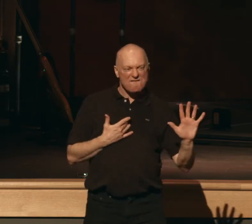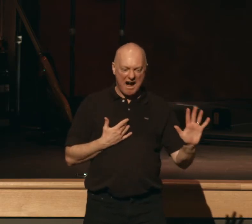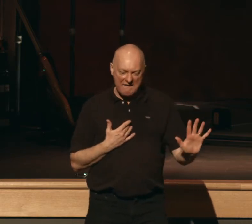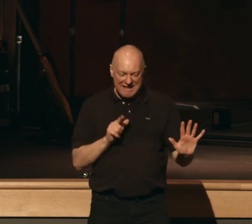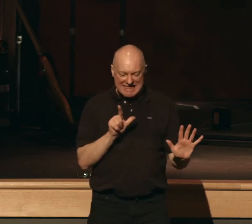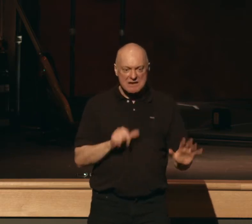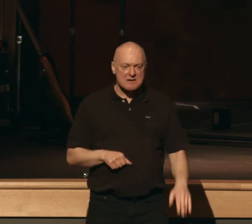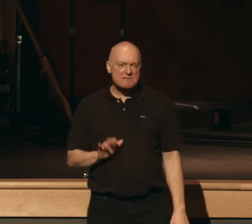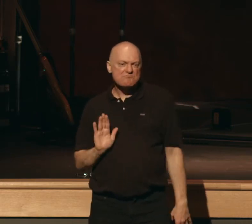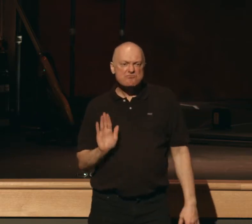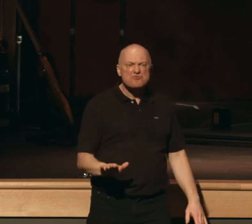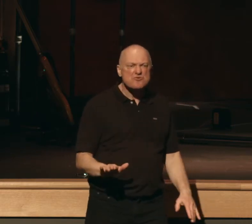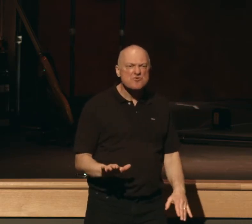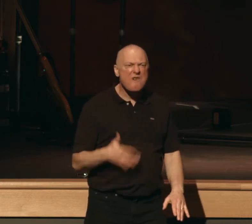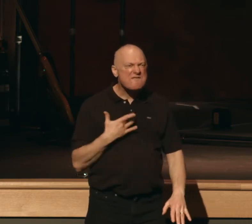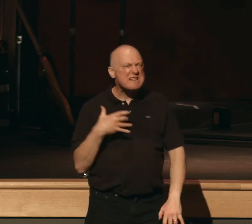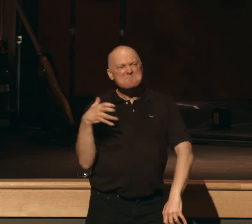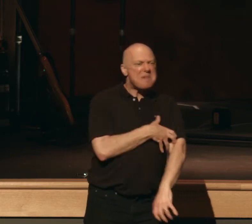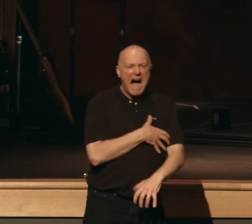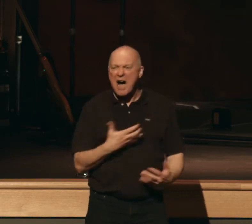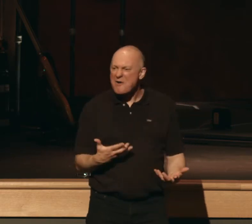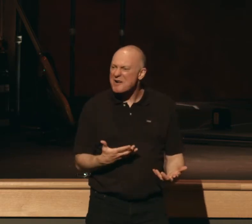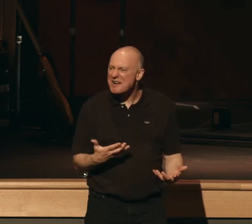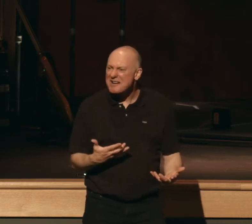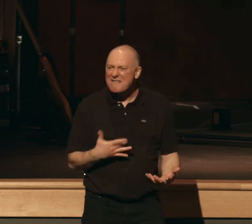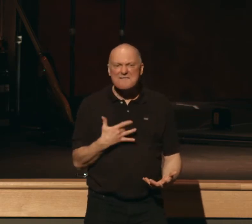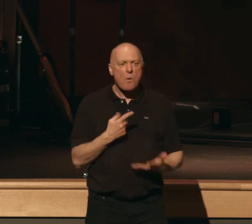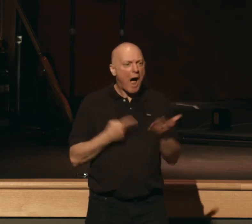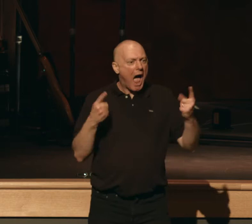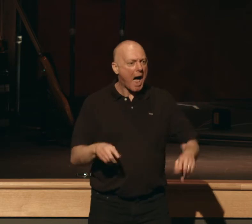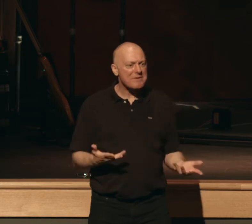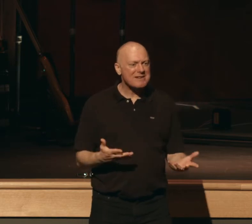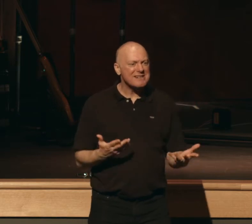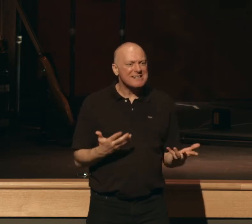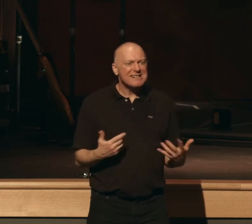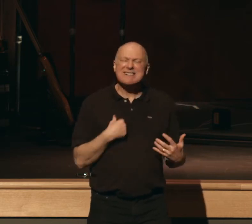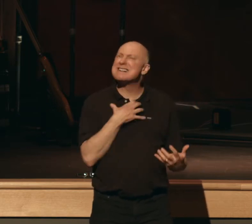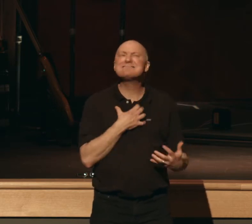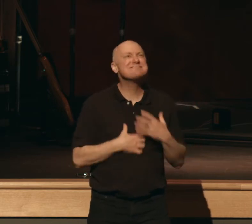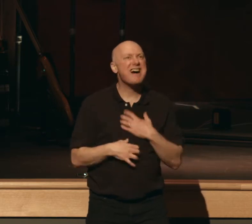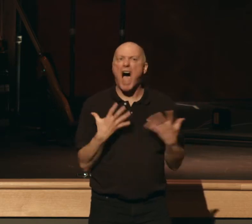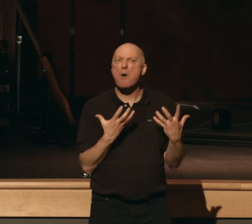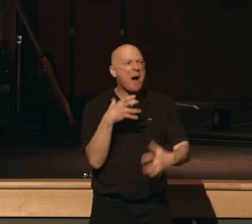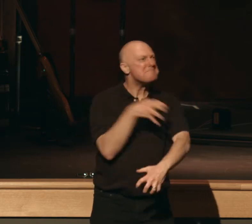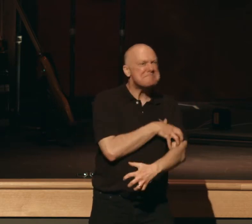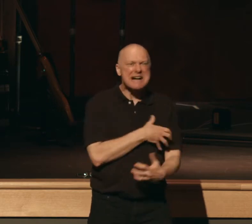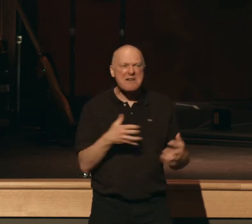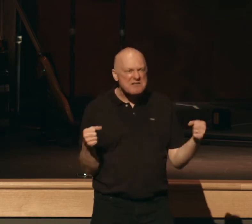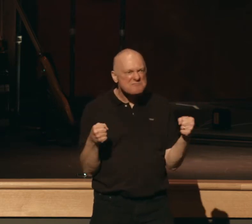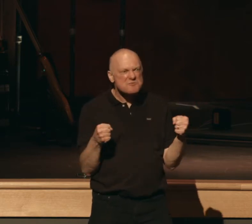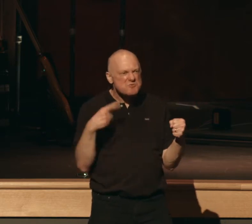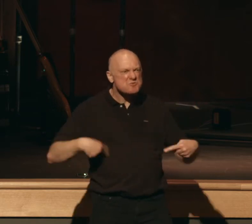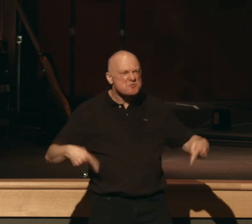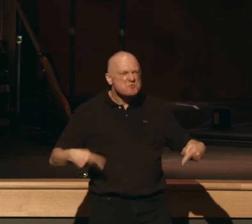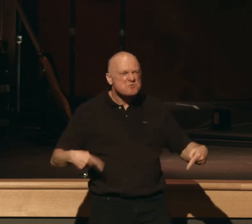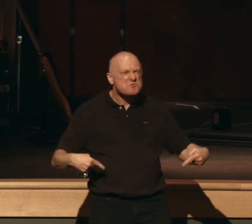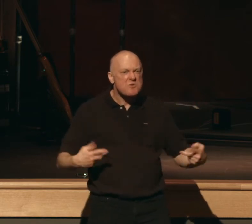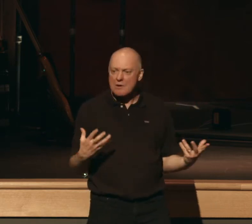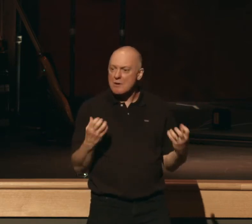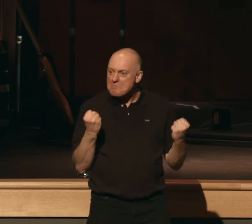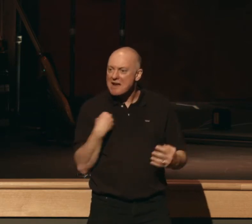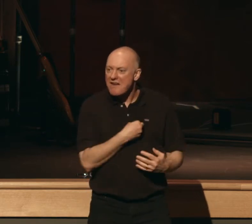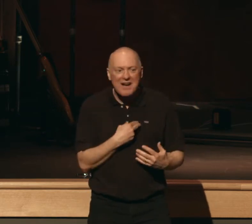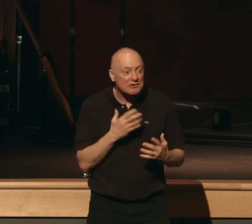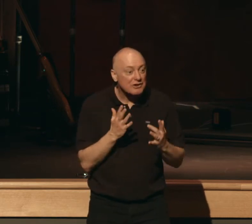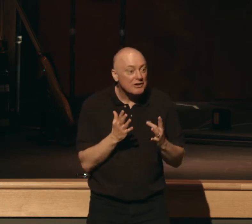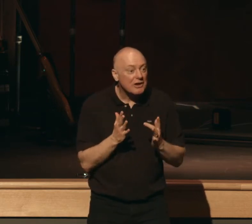accelerator and to feel some power. And I just knew that wasn't going to happen, you know, but I just longed for power. And I think that for many of us,